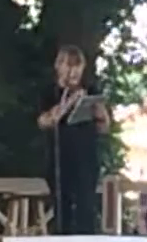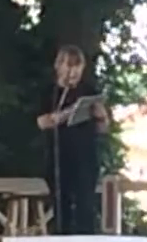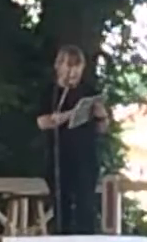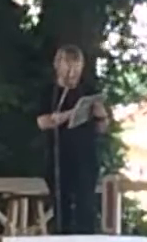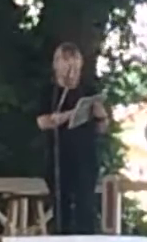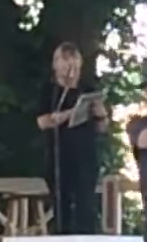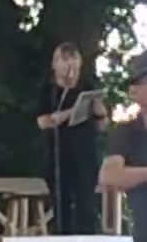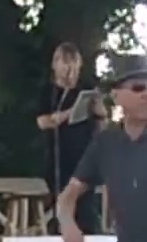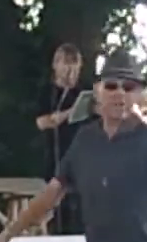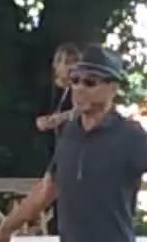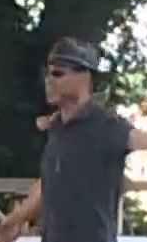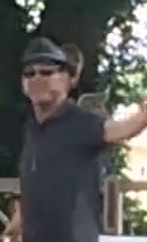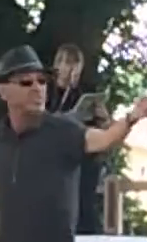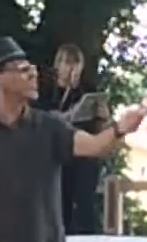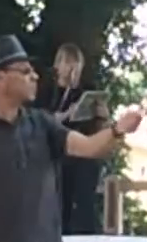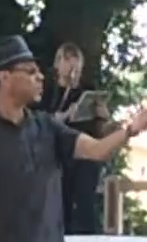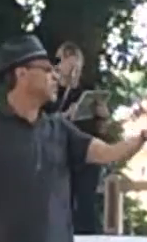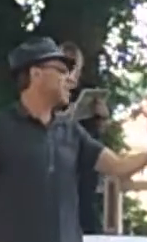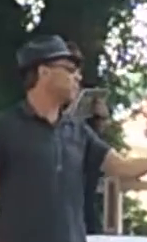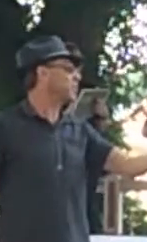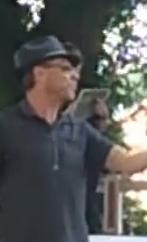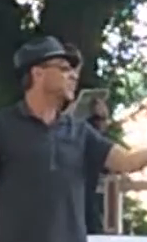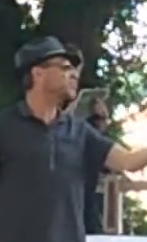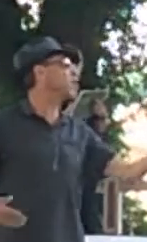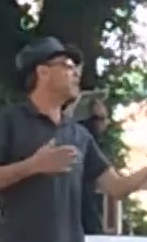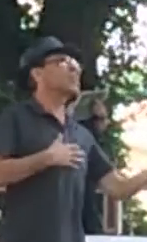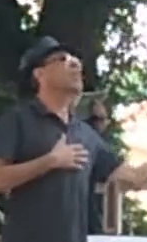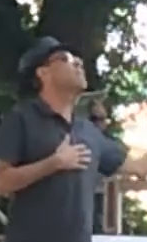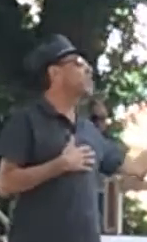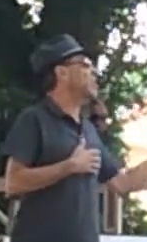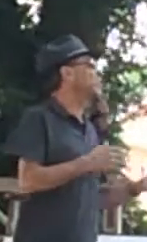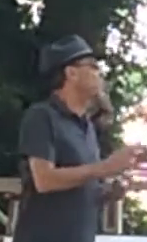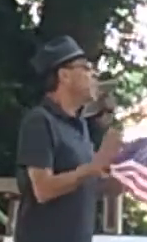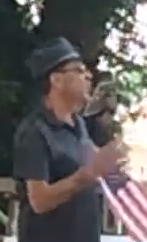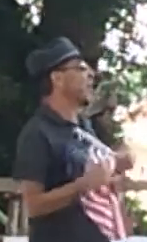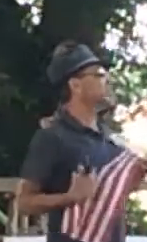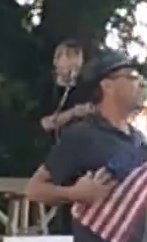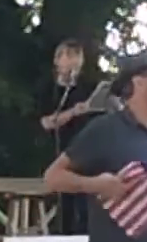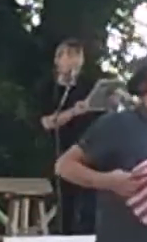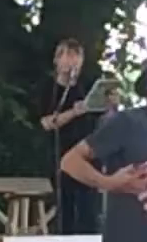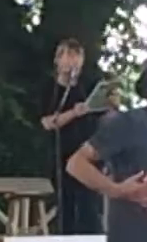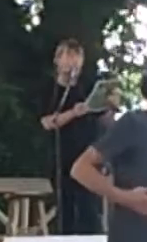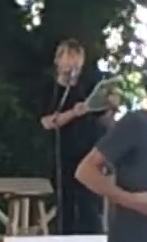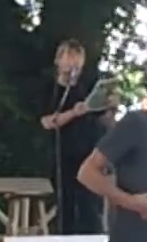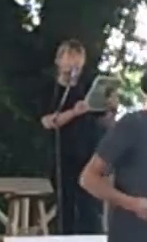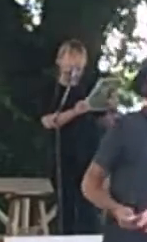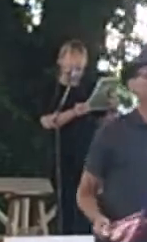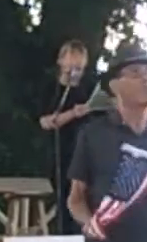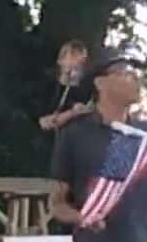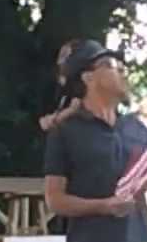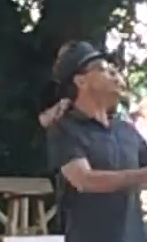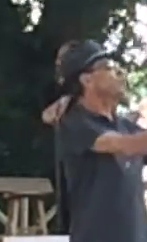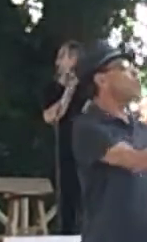cannot. I can live. Freddie Gray cannot. I can ask someone to put